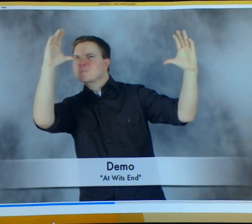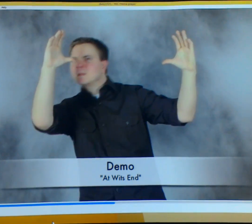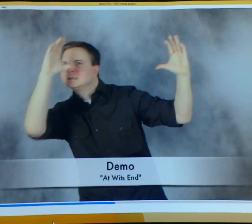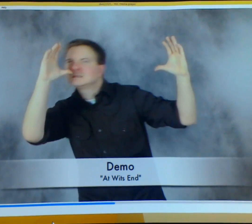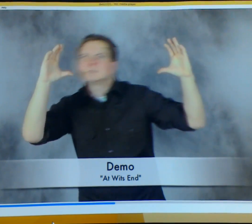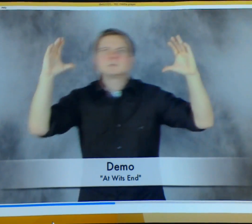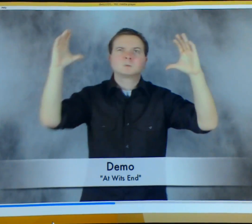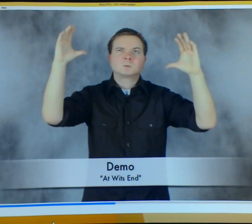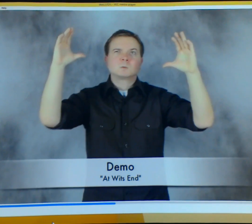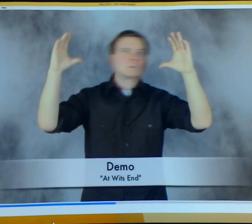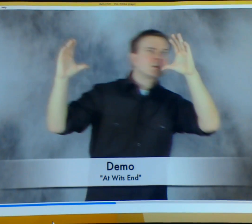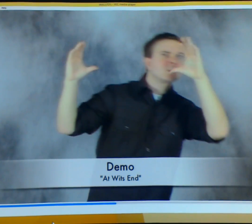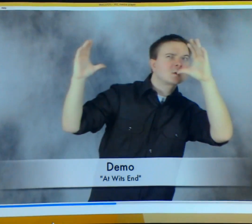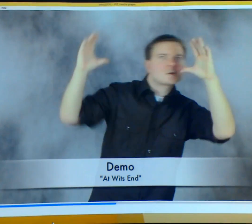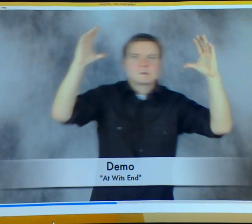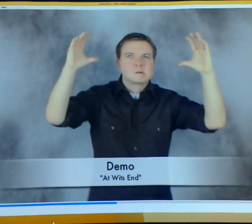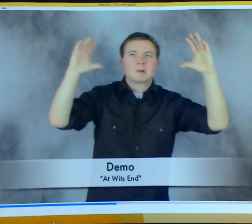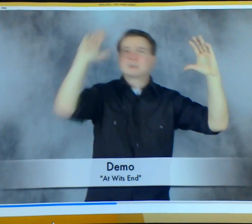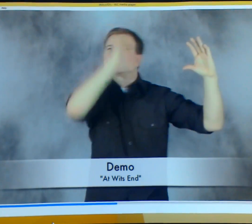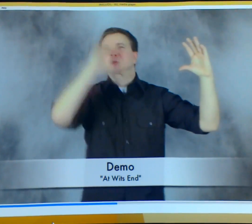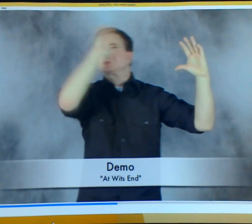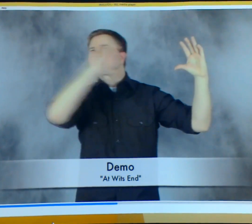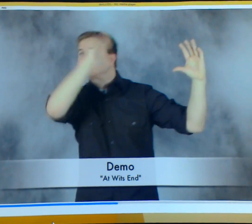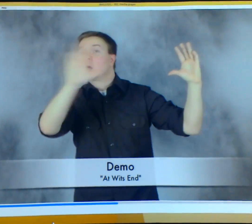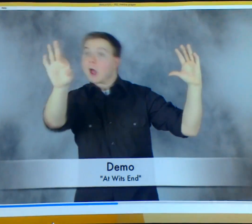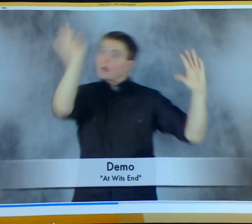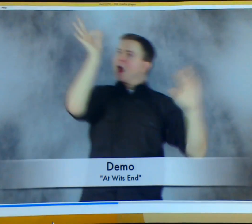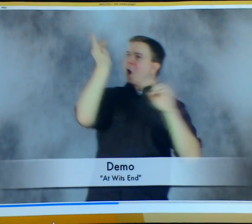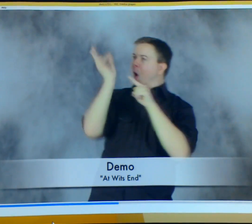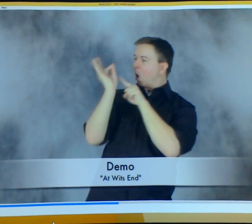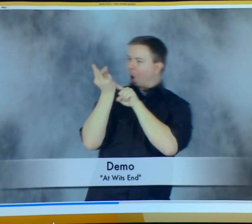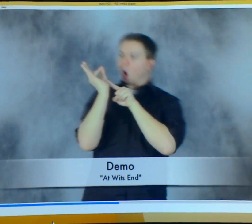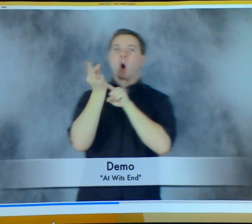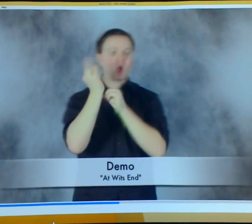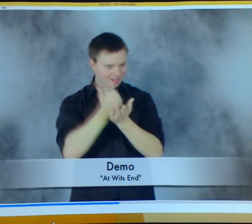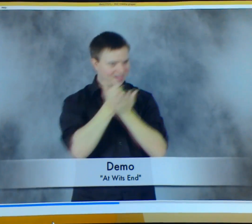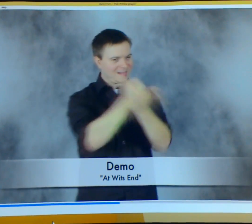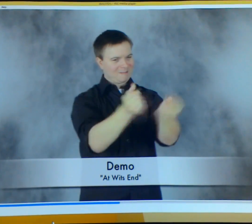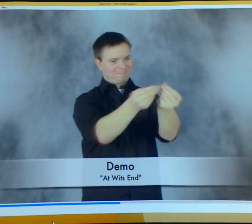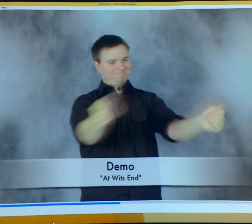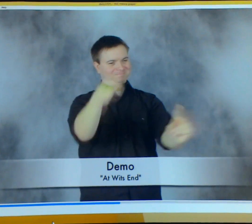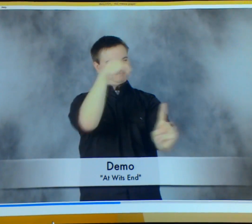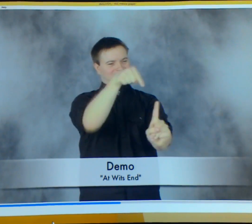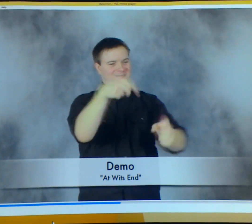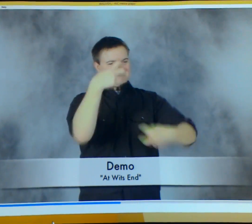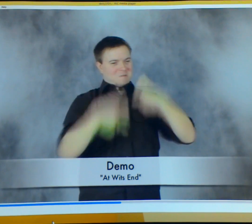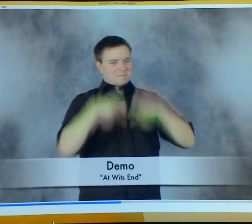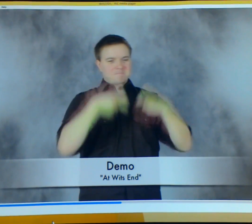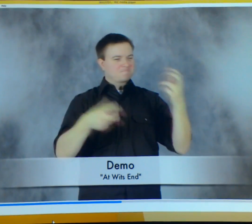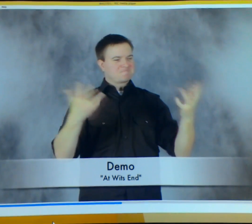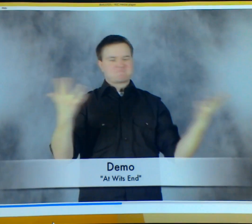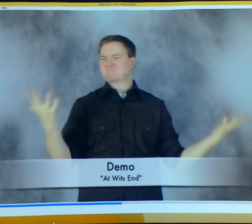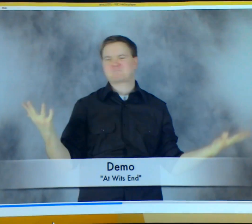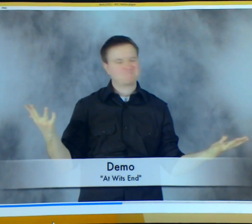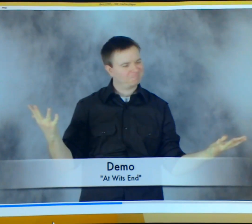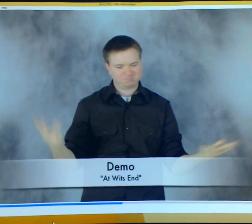I came up with so many ideas. I looked at it from different angles, and even if I found something that might help, it just ended up